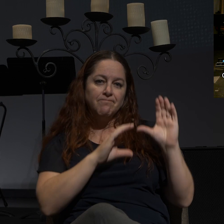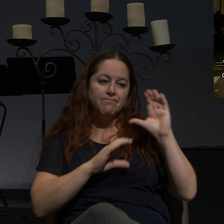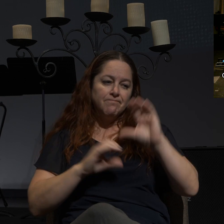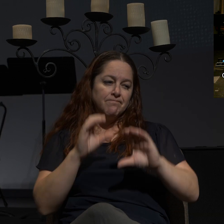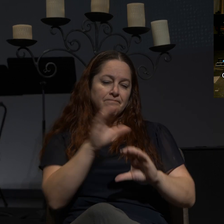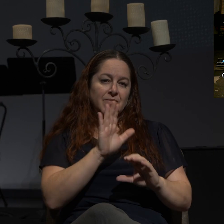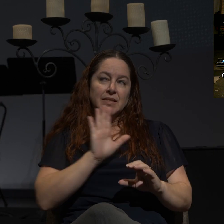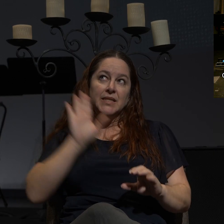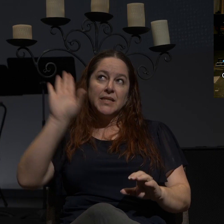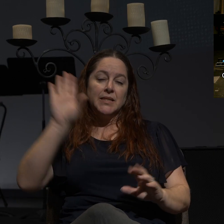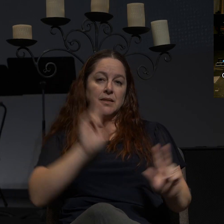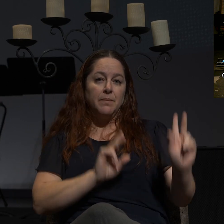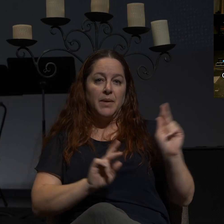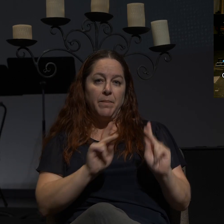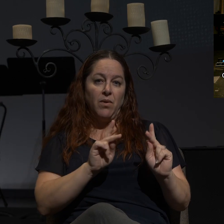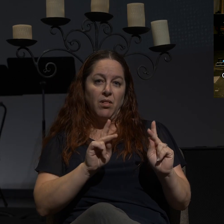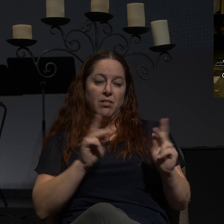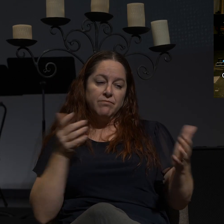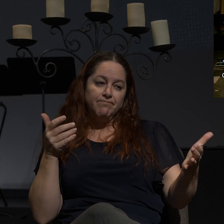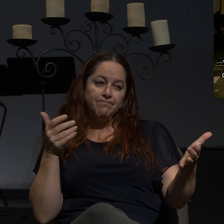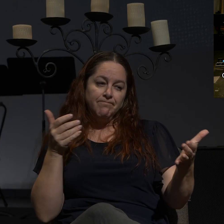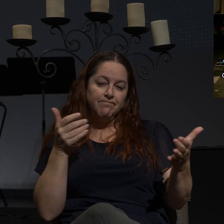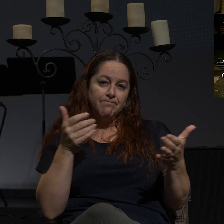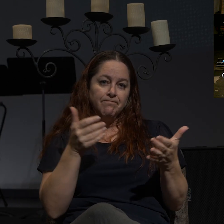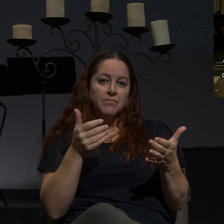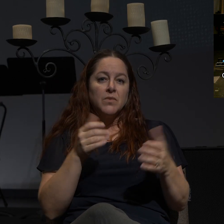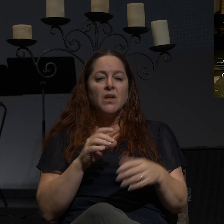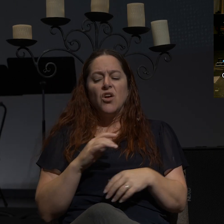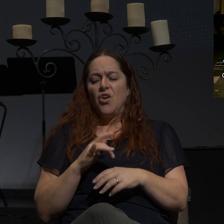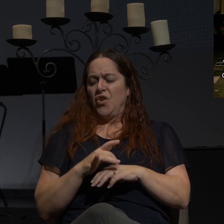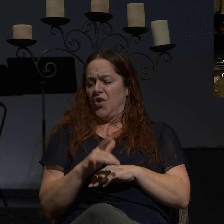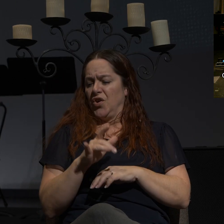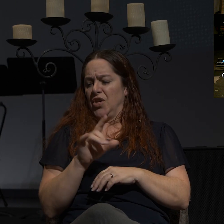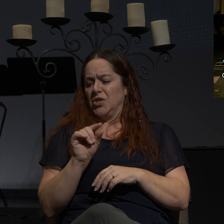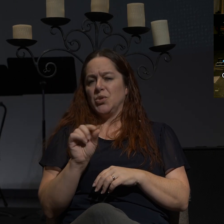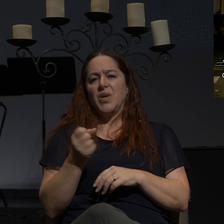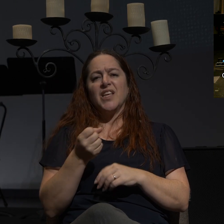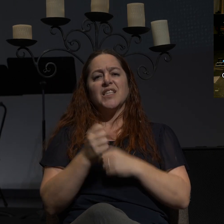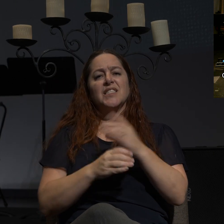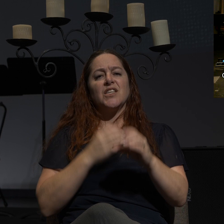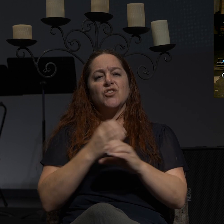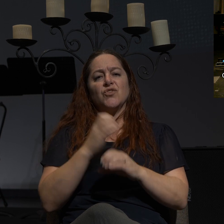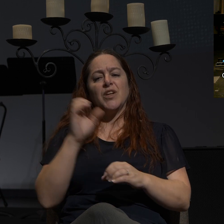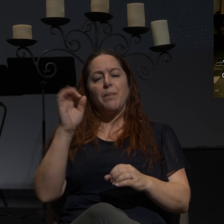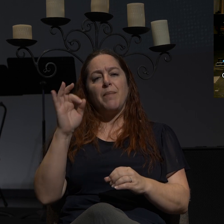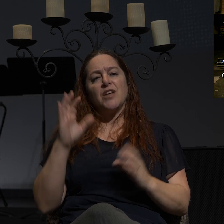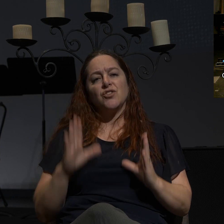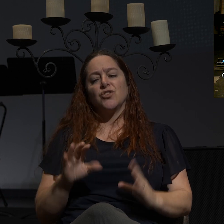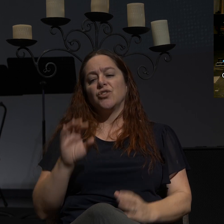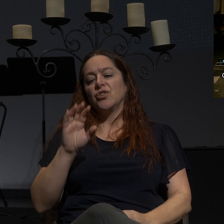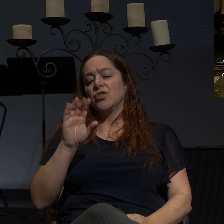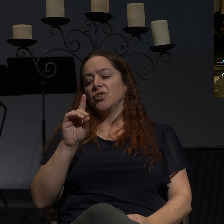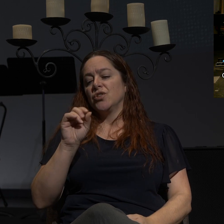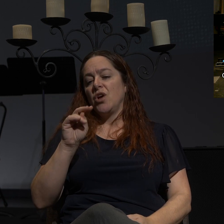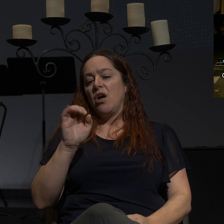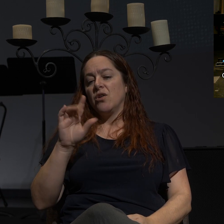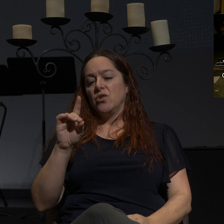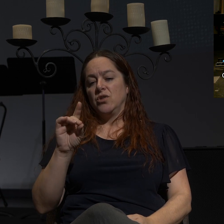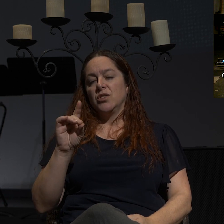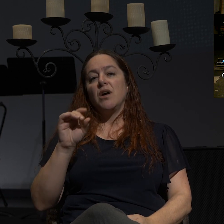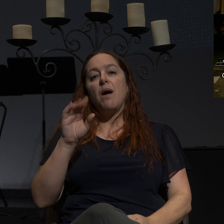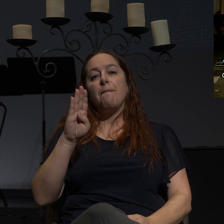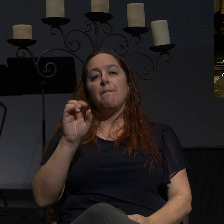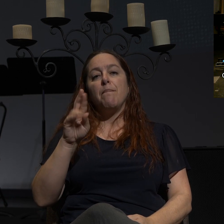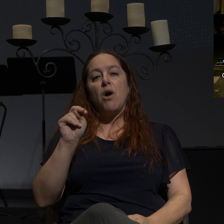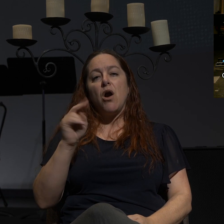his people. There's an early 20th century pastor and theologian named Donald Barnhouse. He was